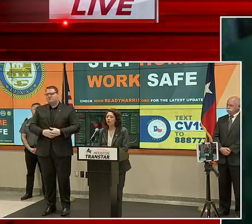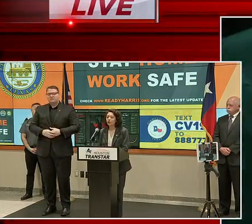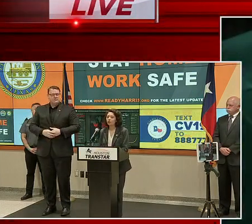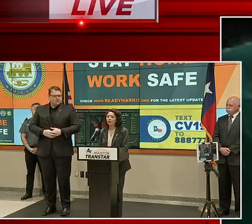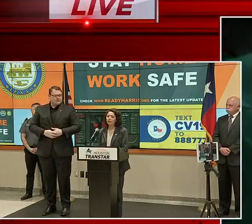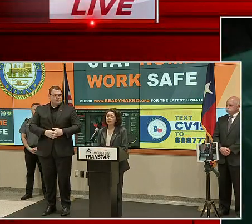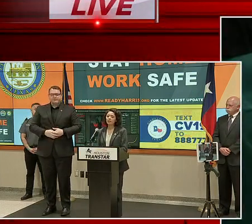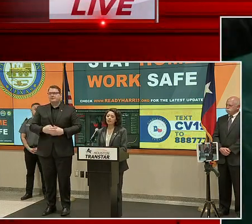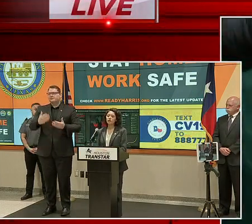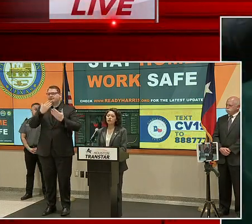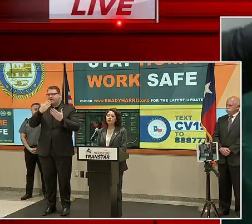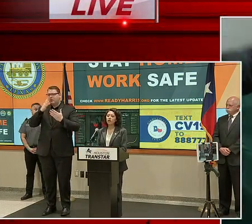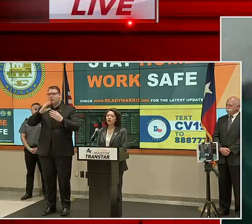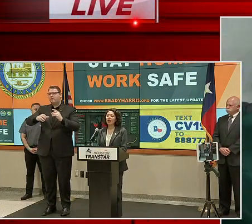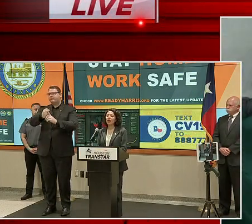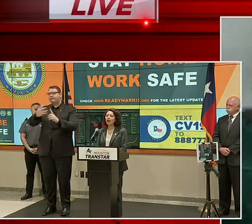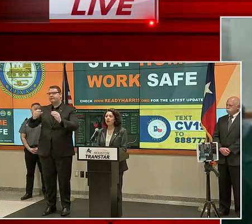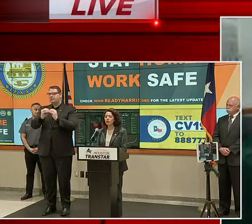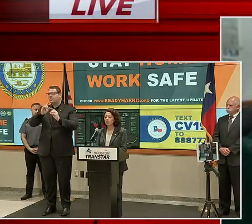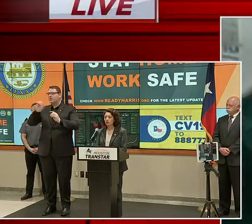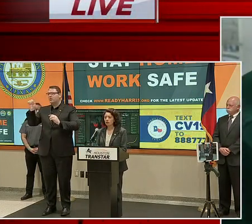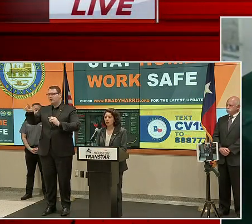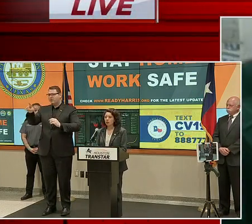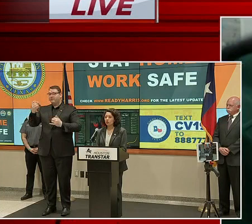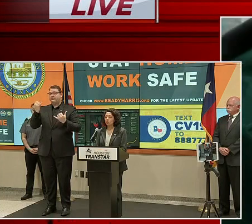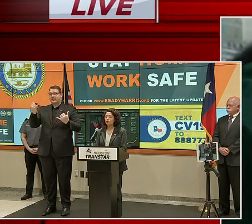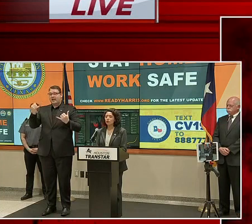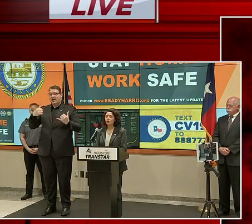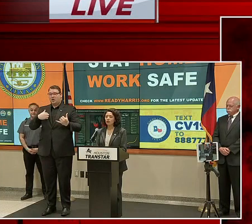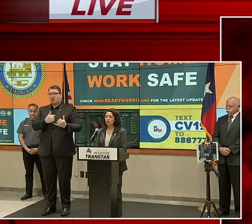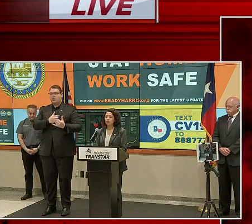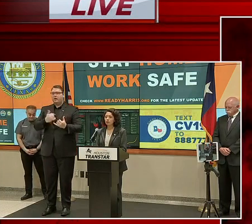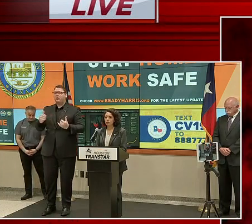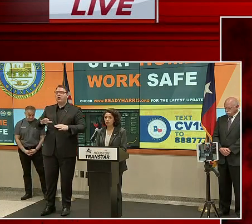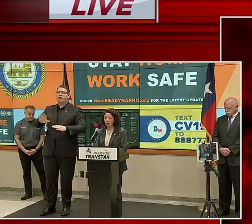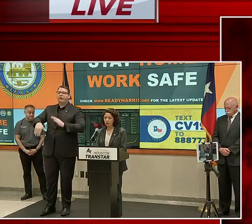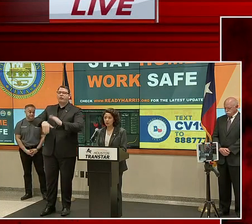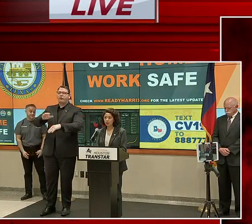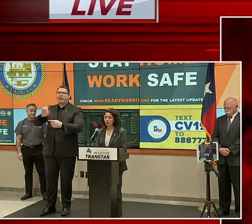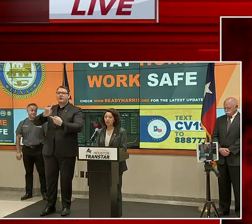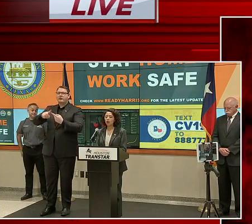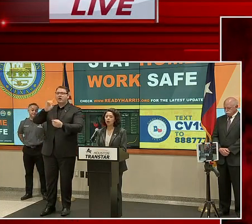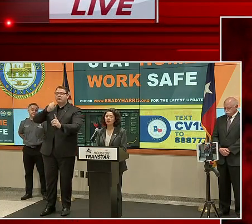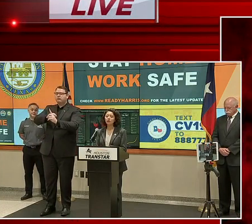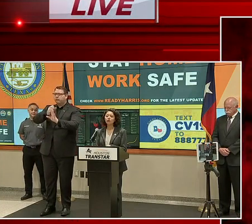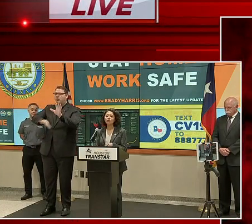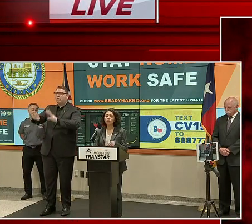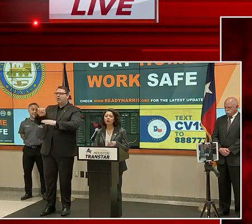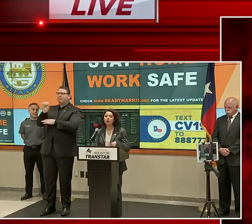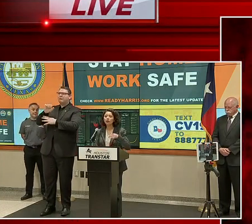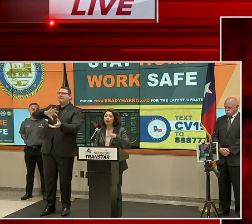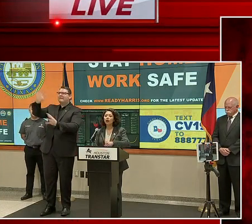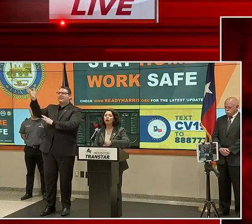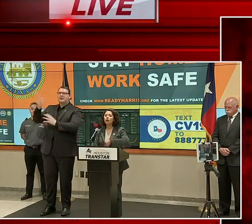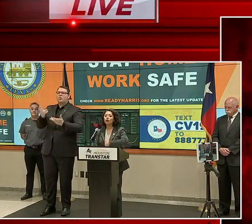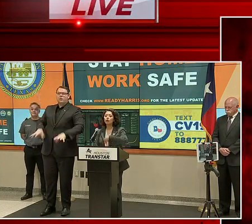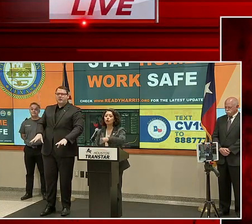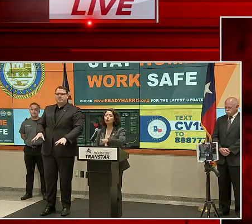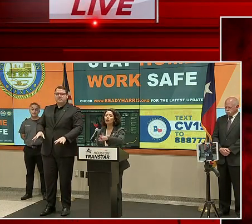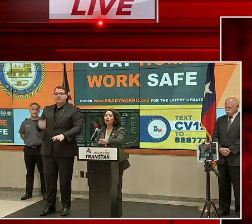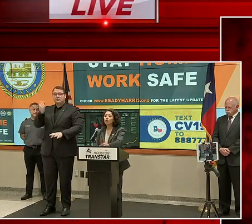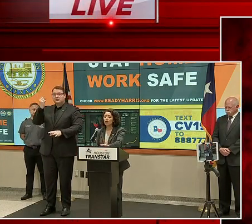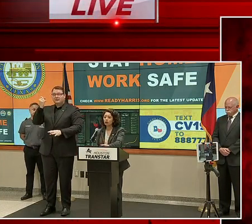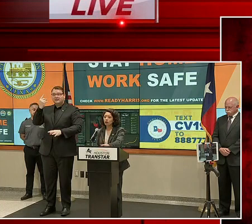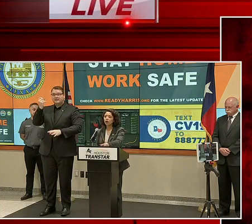this crisis, my intent is to stay ahead of it, to prevent the worst from happening. And so I'm constantly thinking, how can we